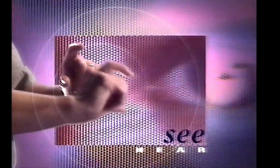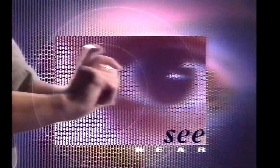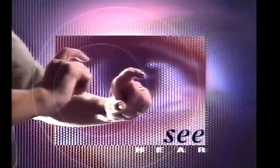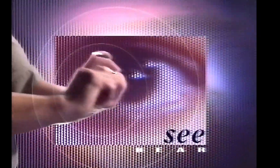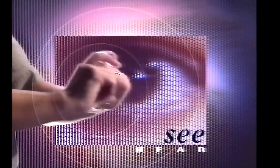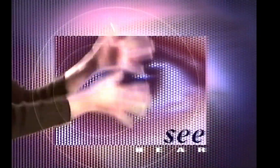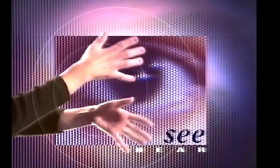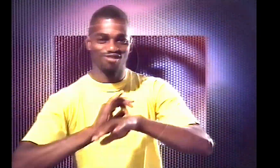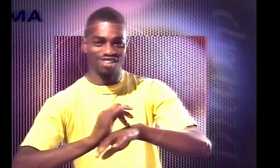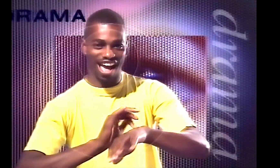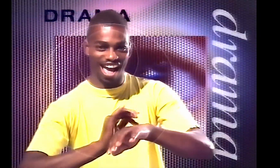the world.